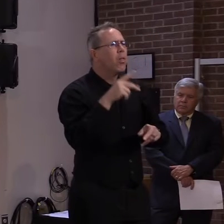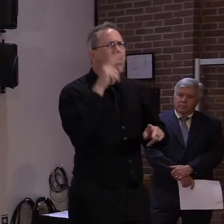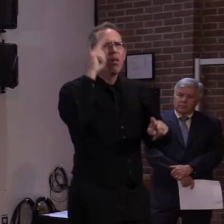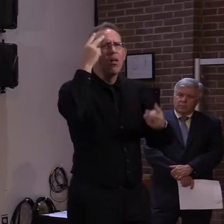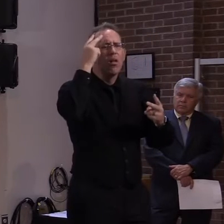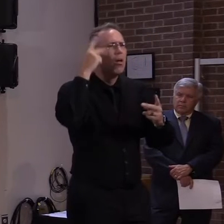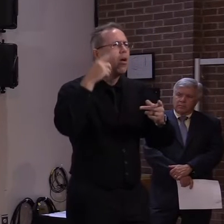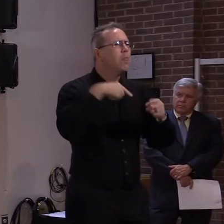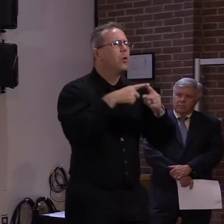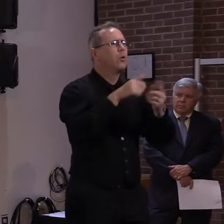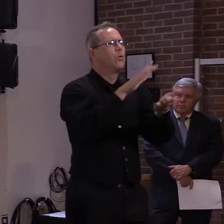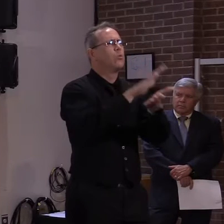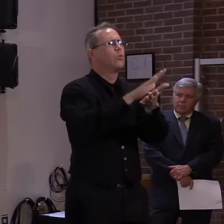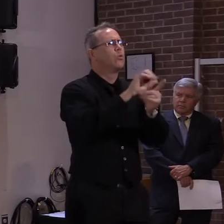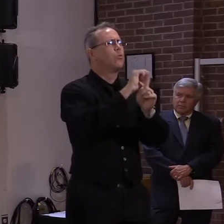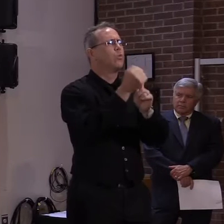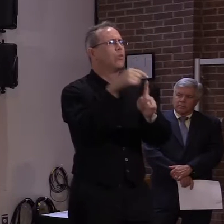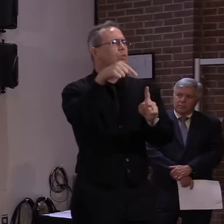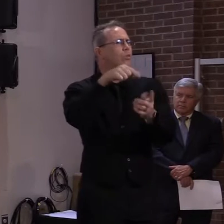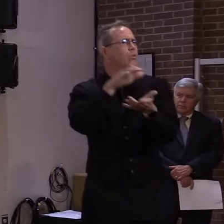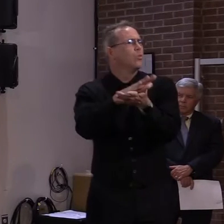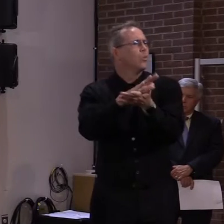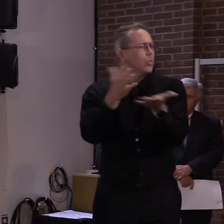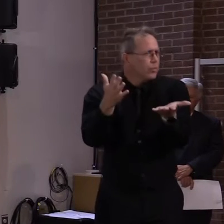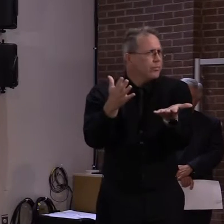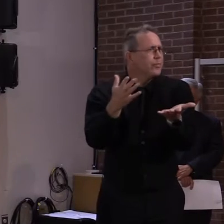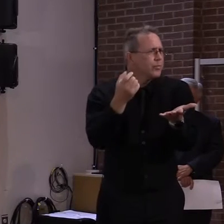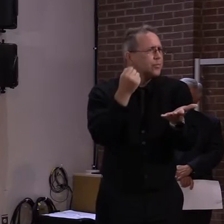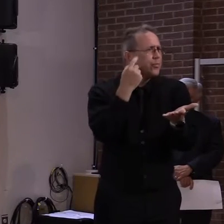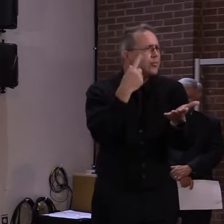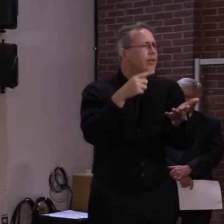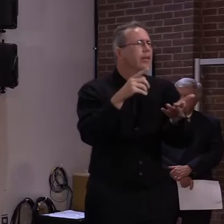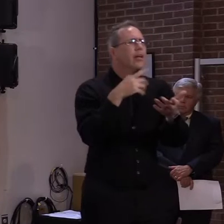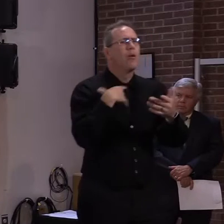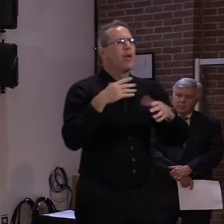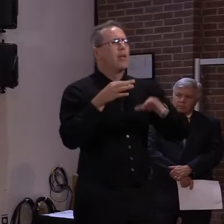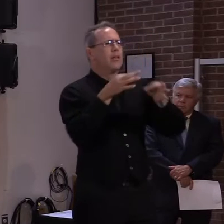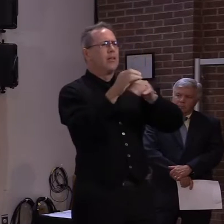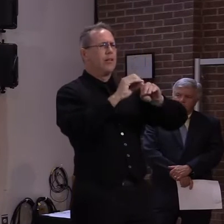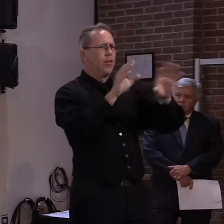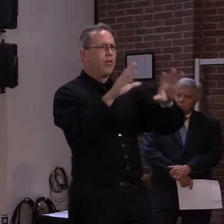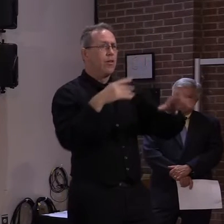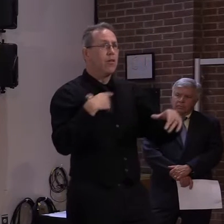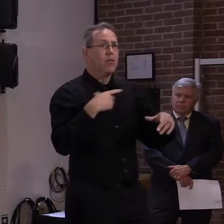who don't seem to think we're recommending masking. So let's be clear on